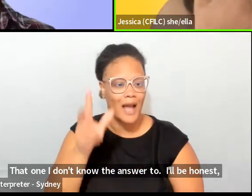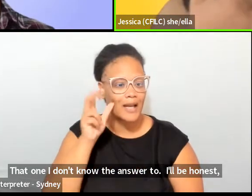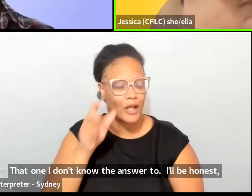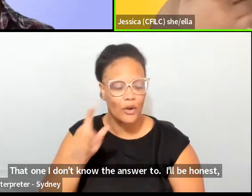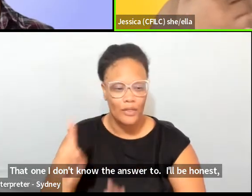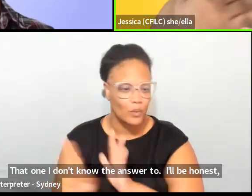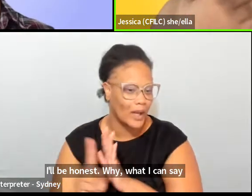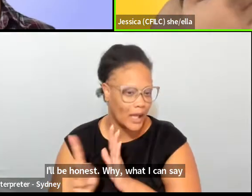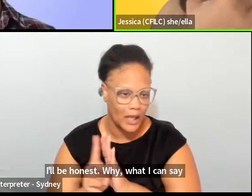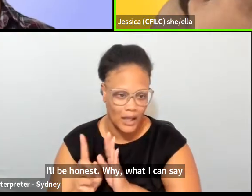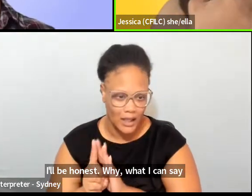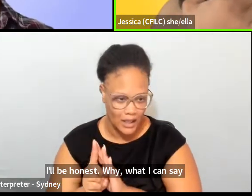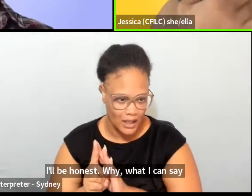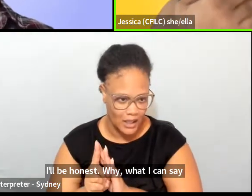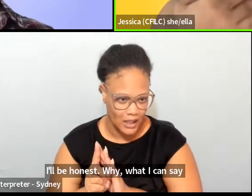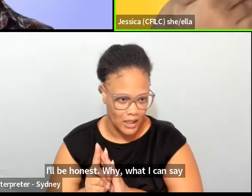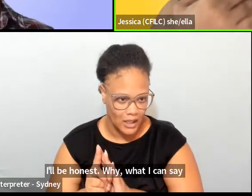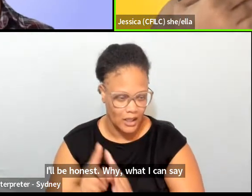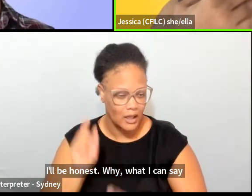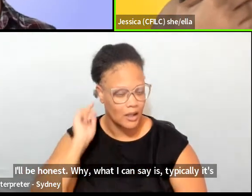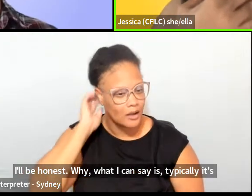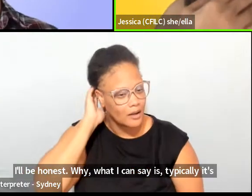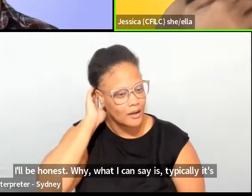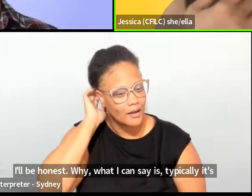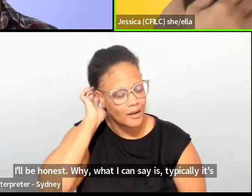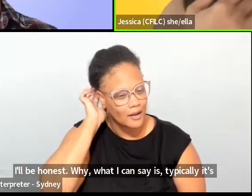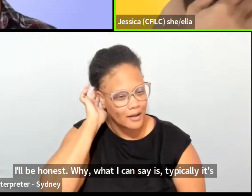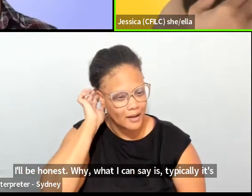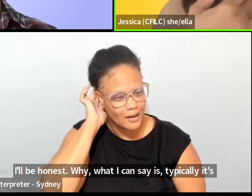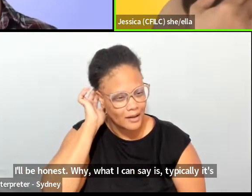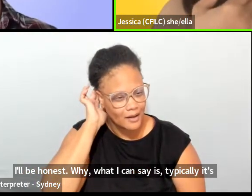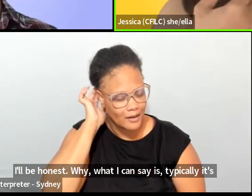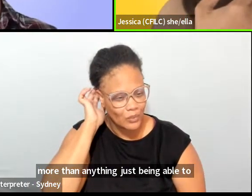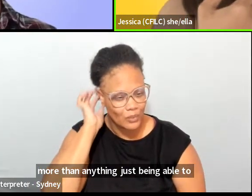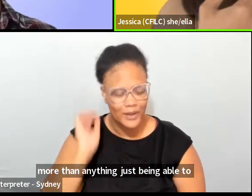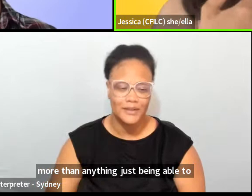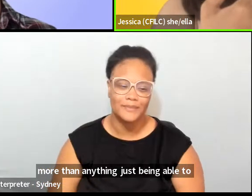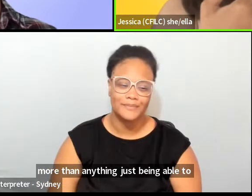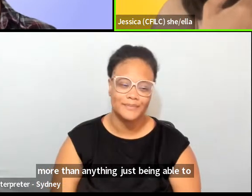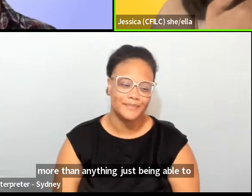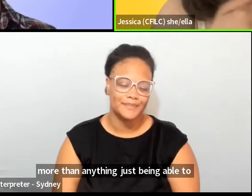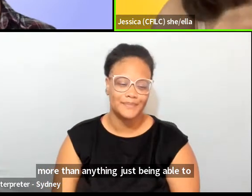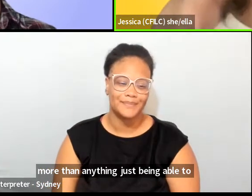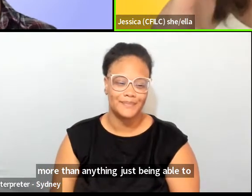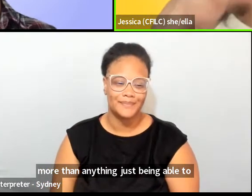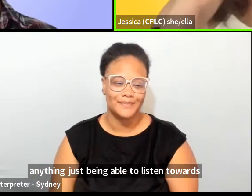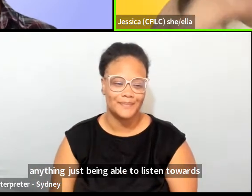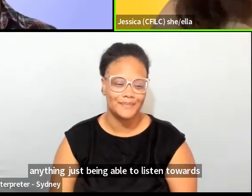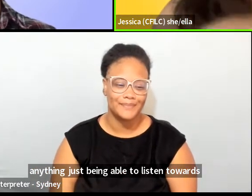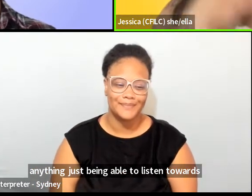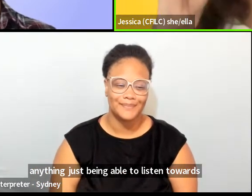That is true. So the way that I have it, which is